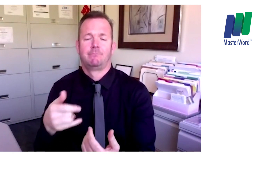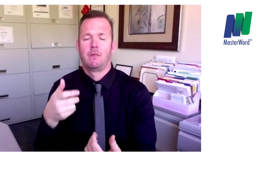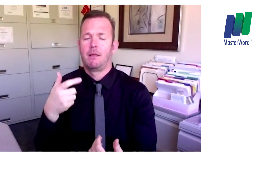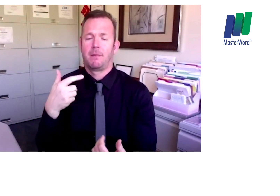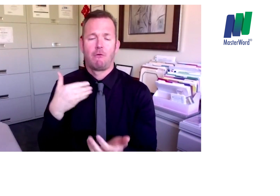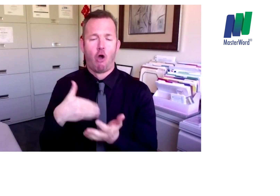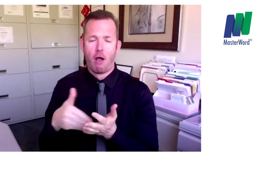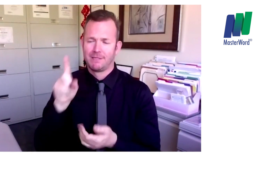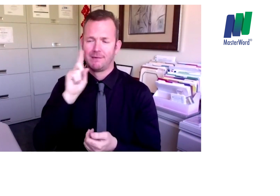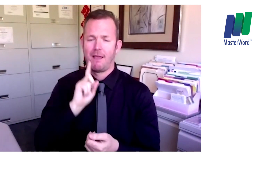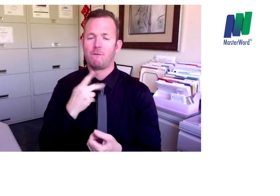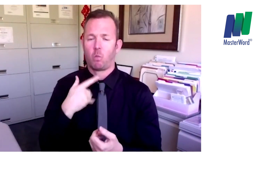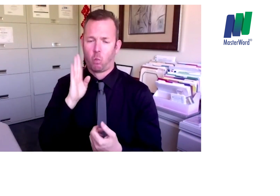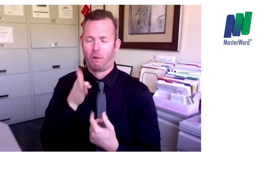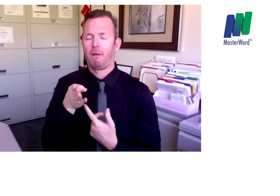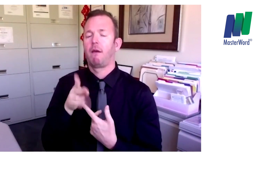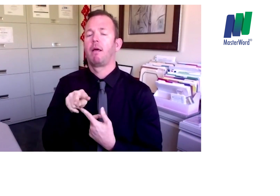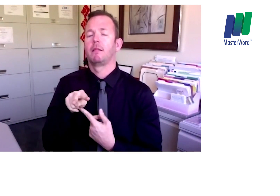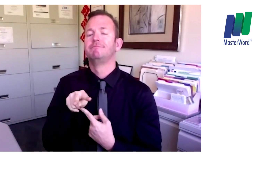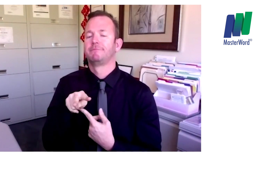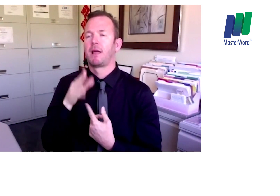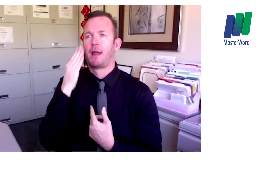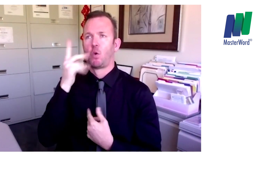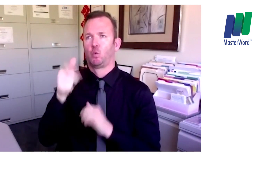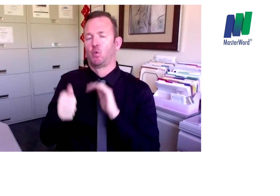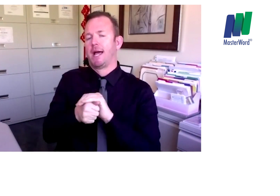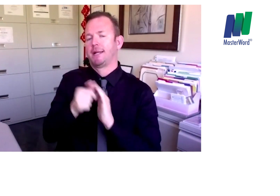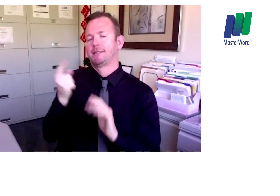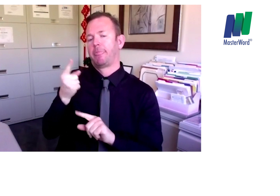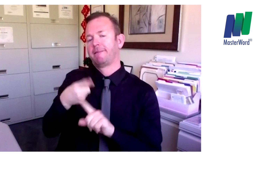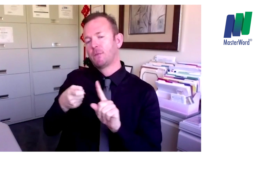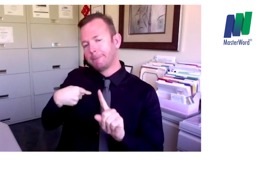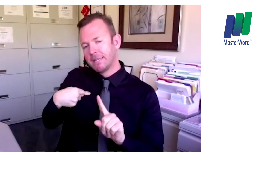not being as authentic as they are thinking they are.